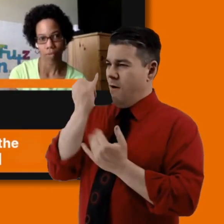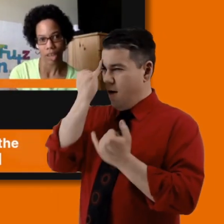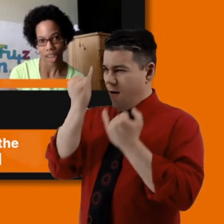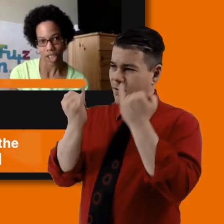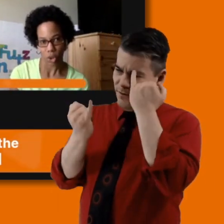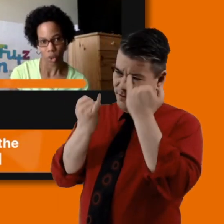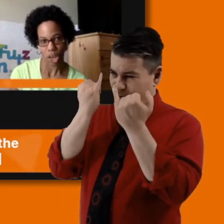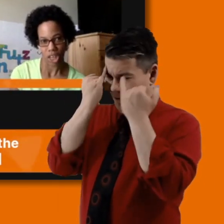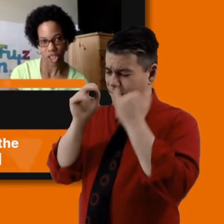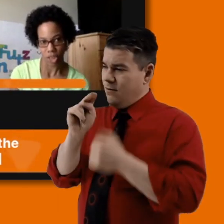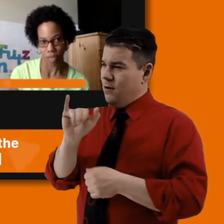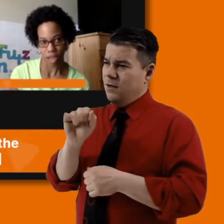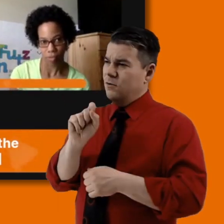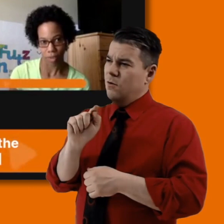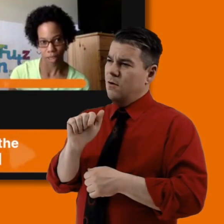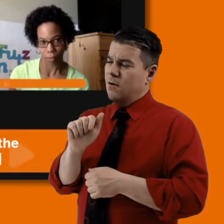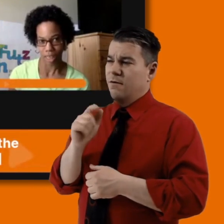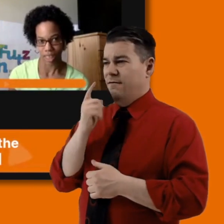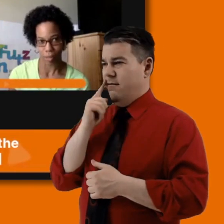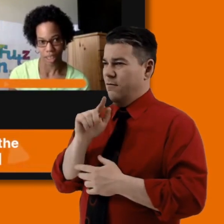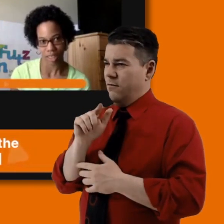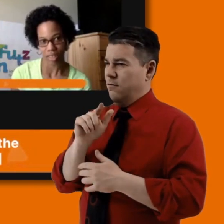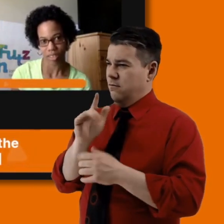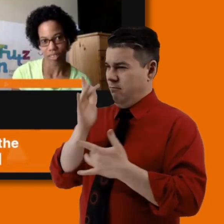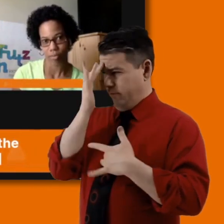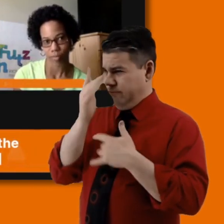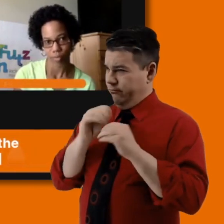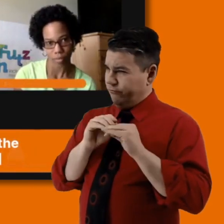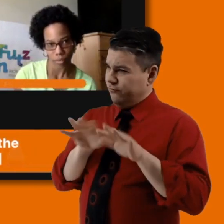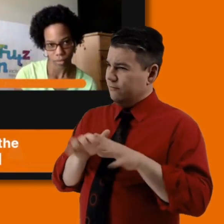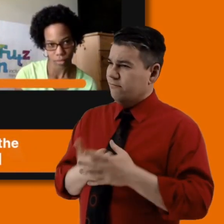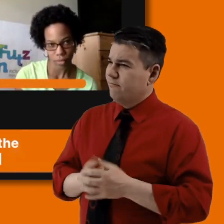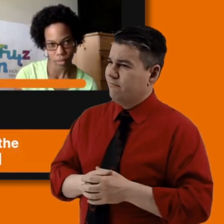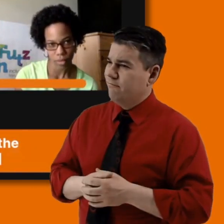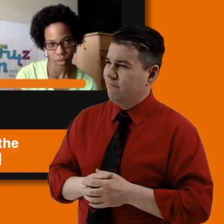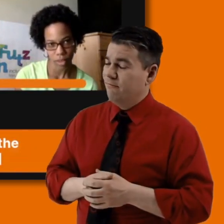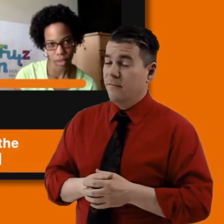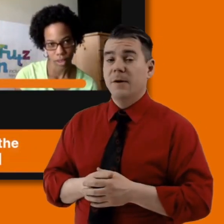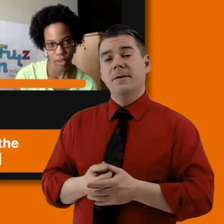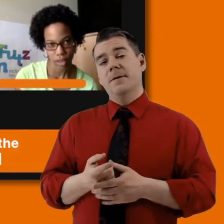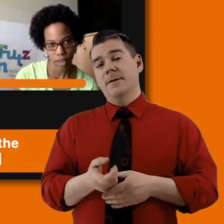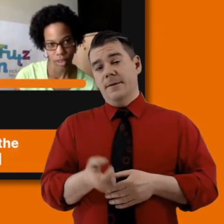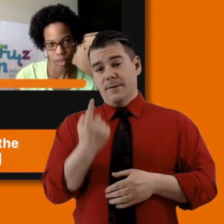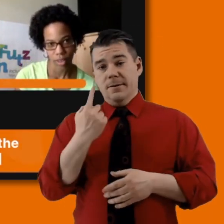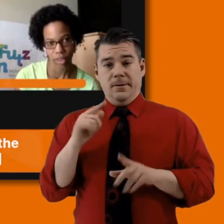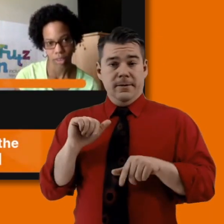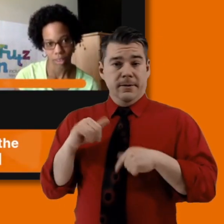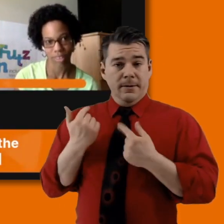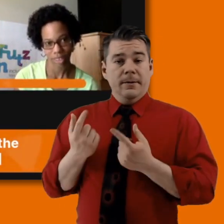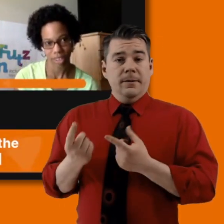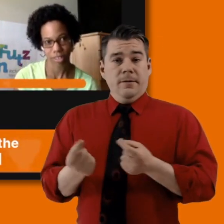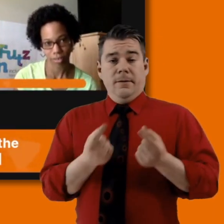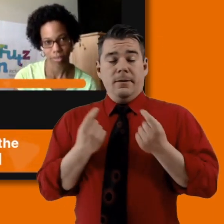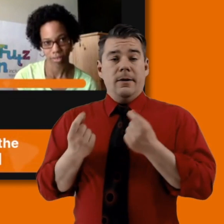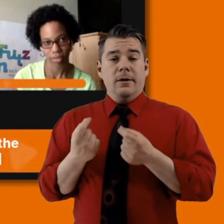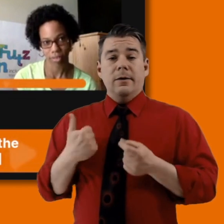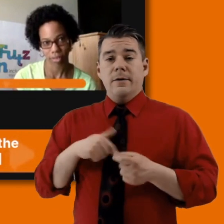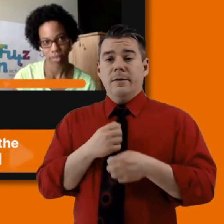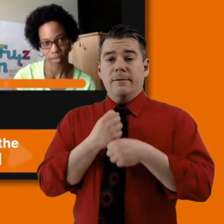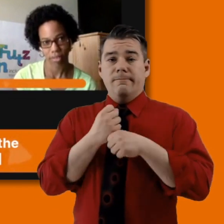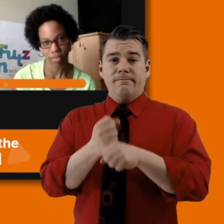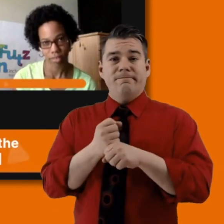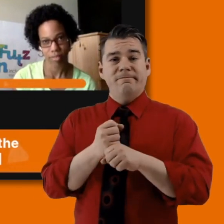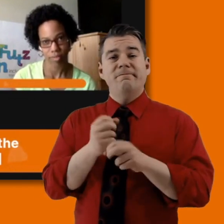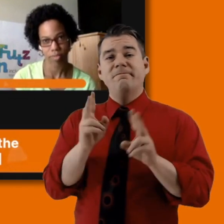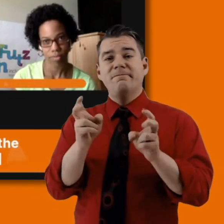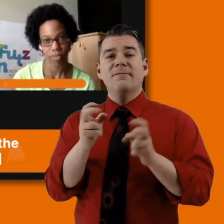see for NYSOTA in terms of the pandemic? Well, one of the things that we've been doing is we've created a